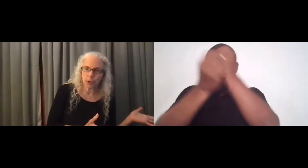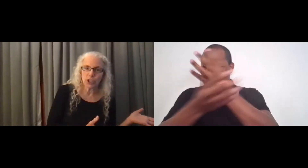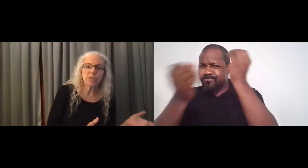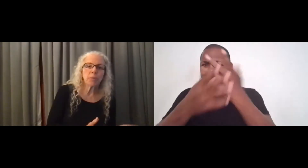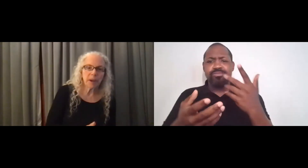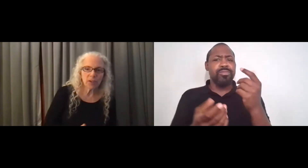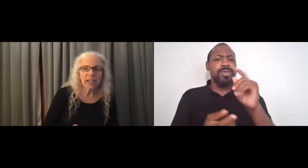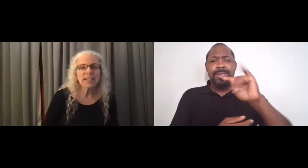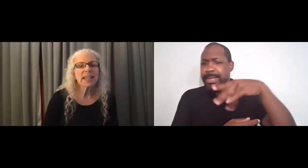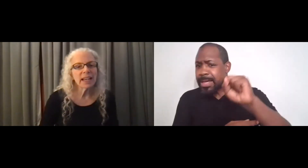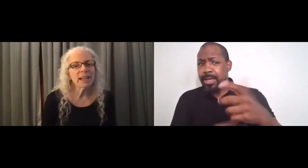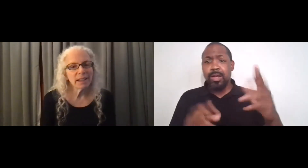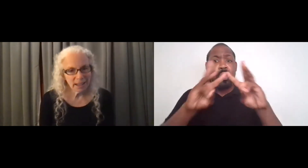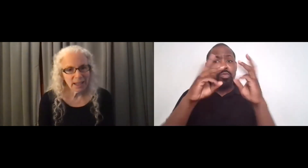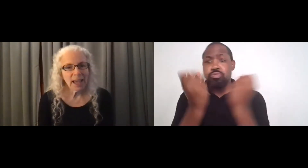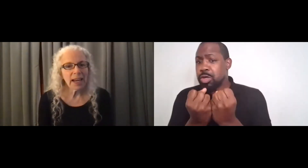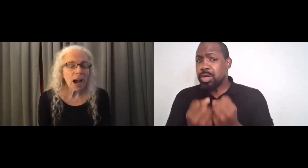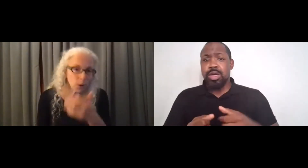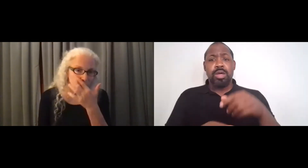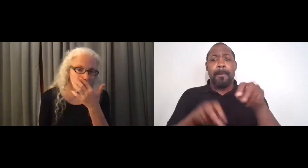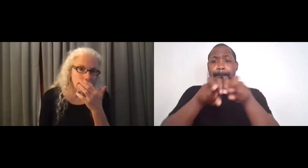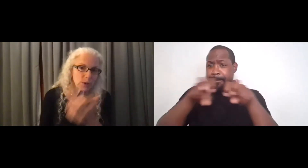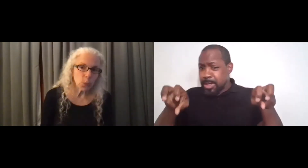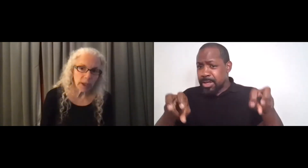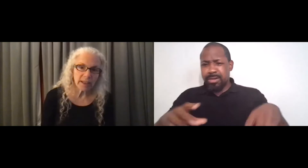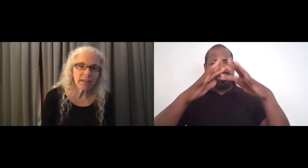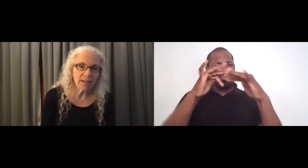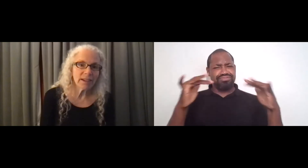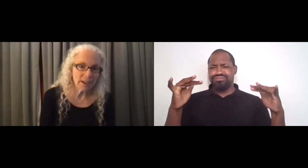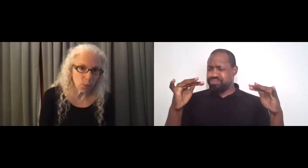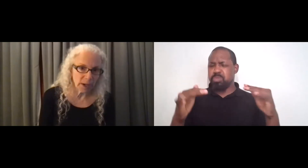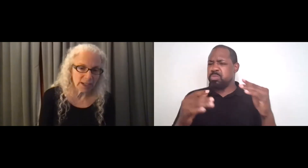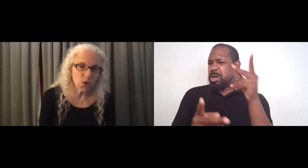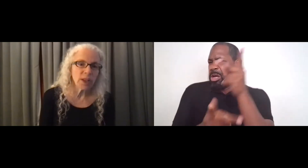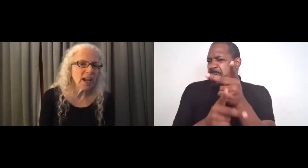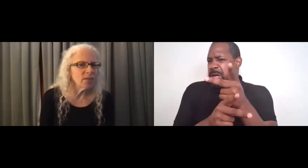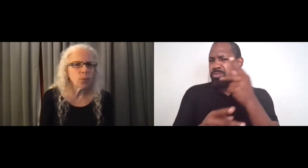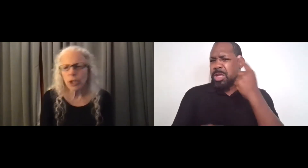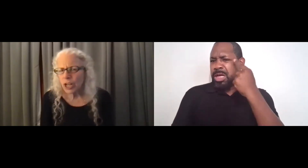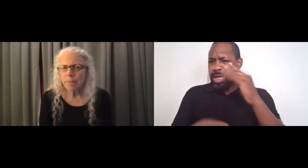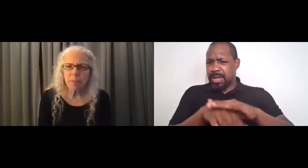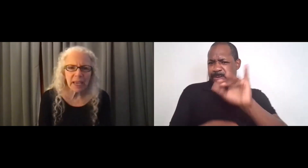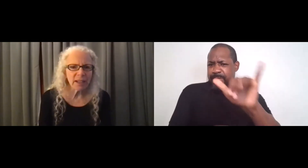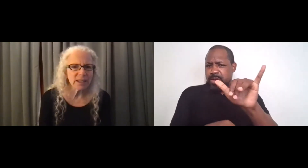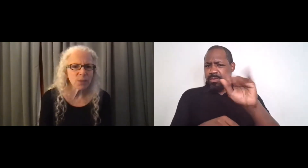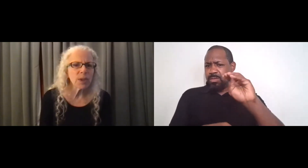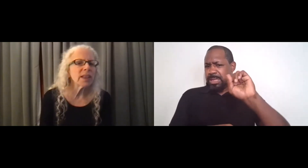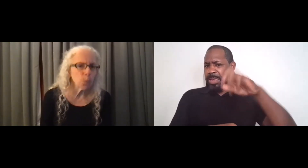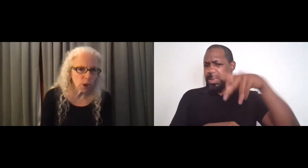emergency preparedness and how it overlaps with deaf awareness. So we'll have workshops, panels, with working on